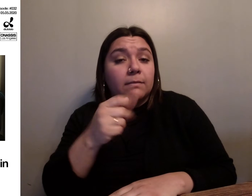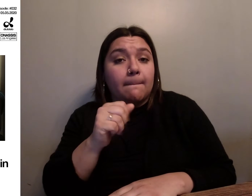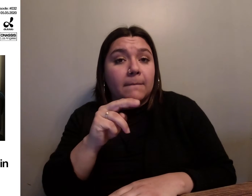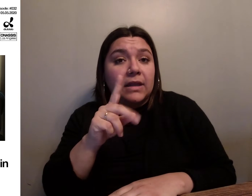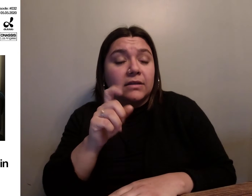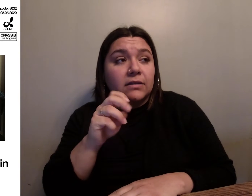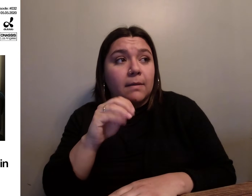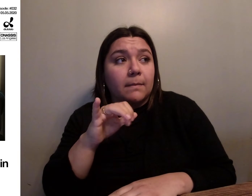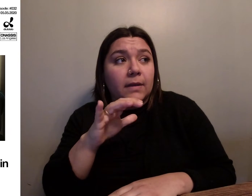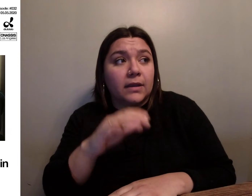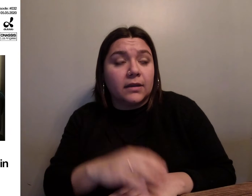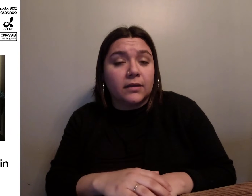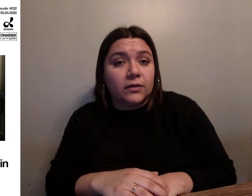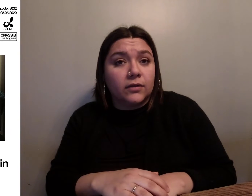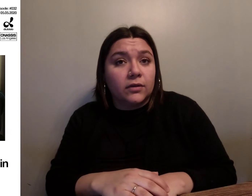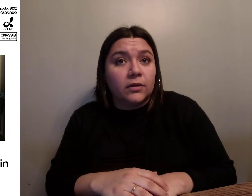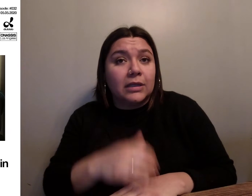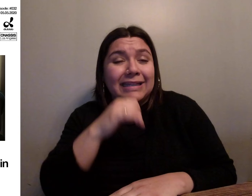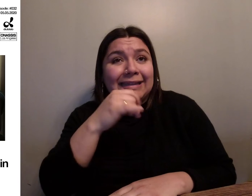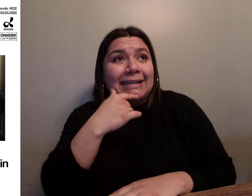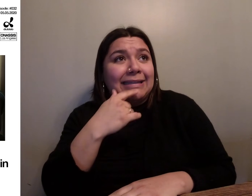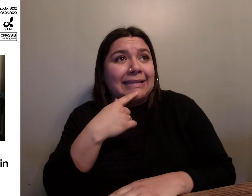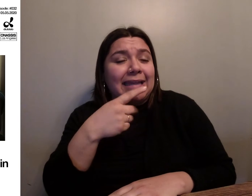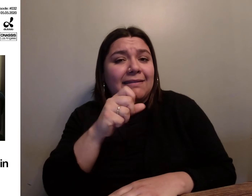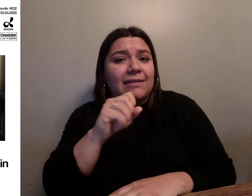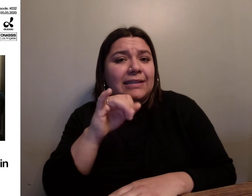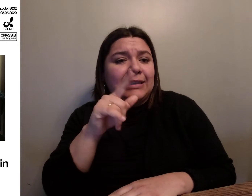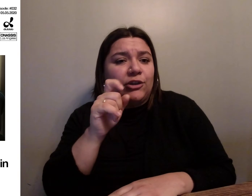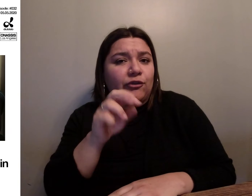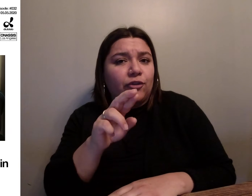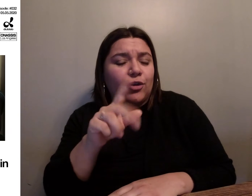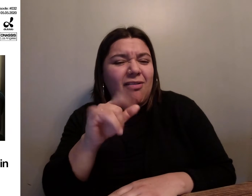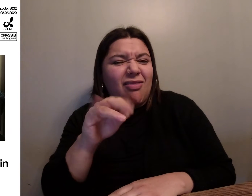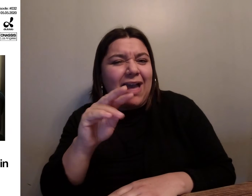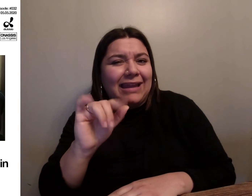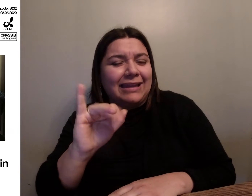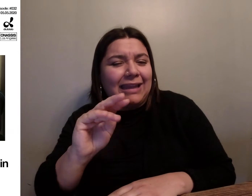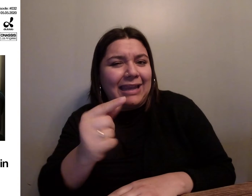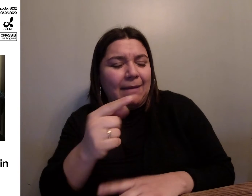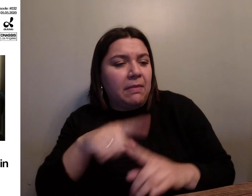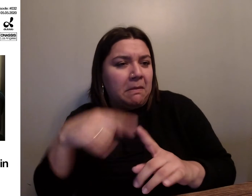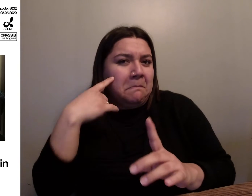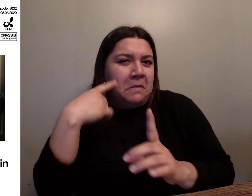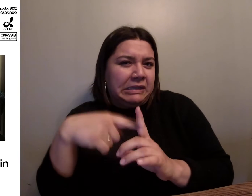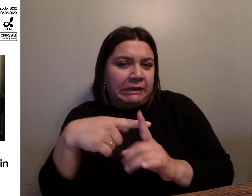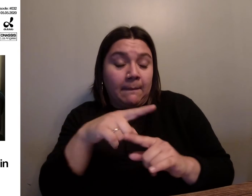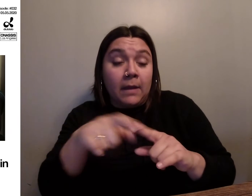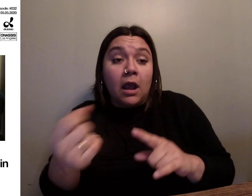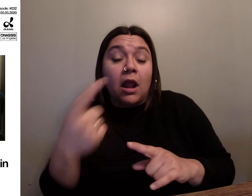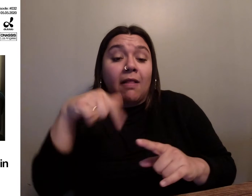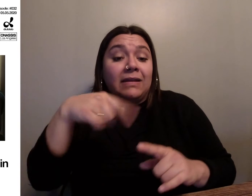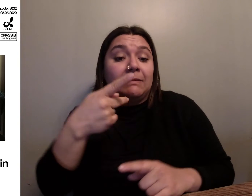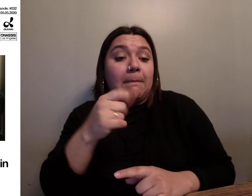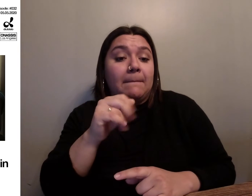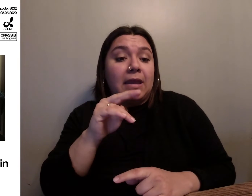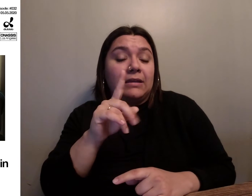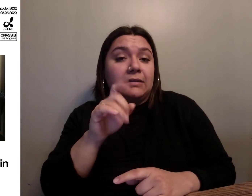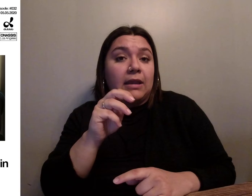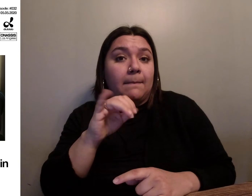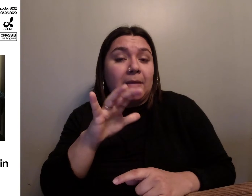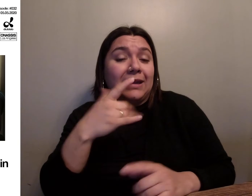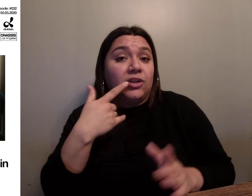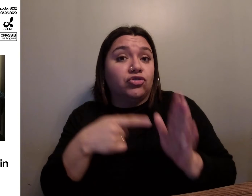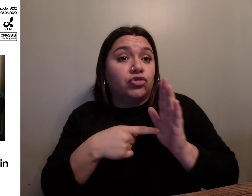has shown us, perhaps, if we care to look and if we care to listen, that there